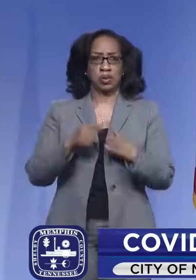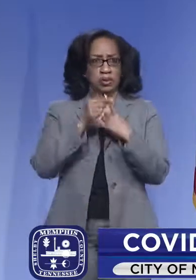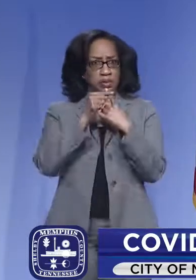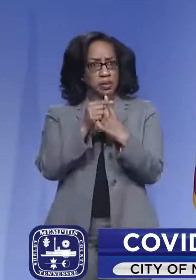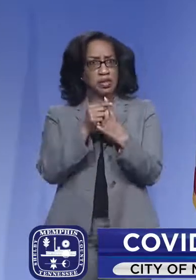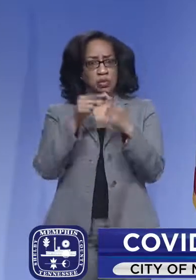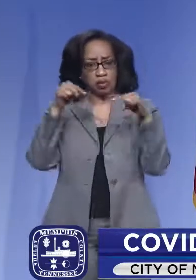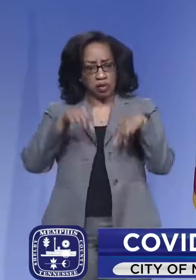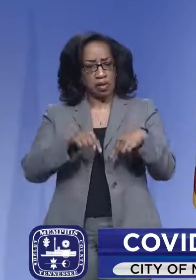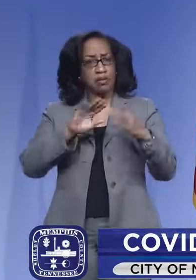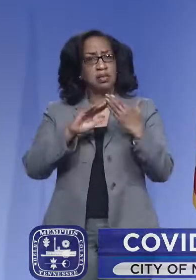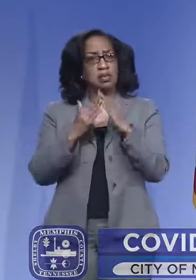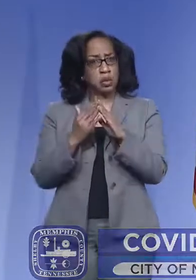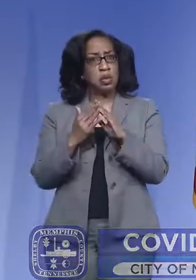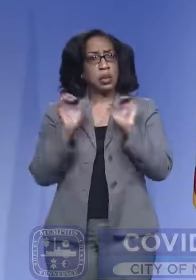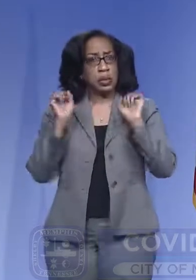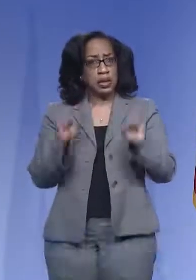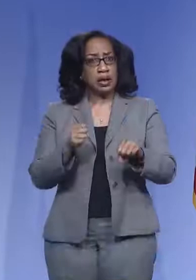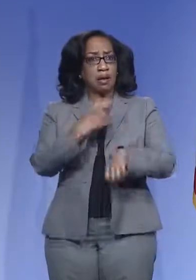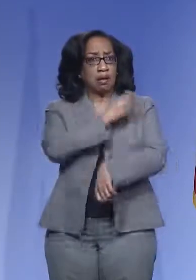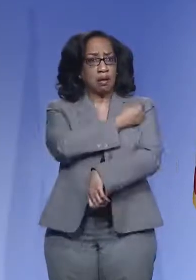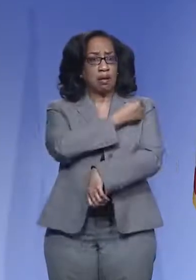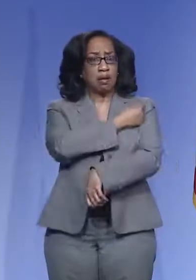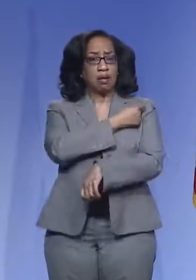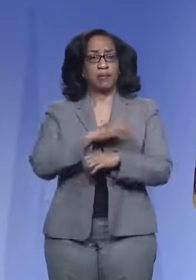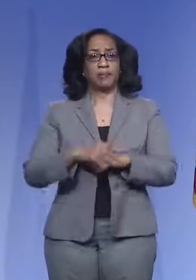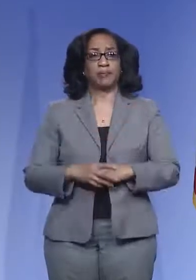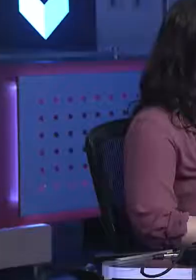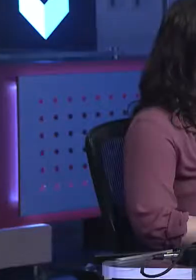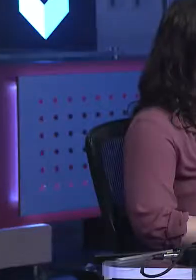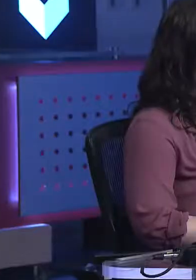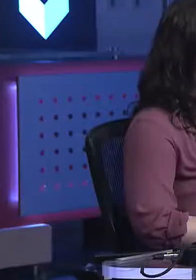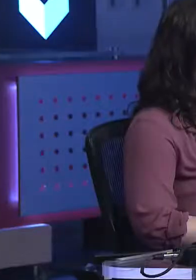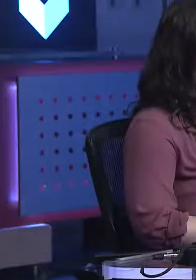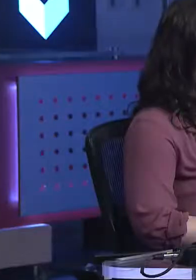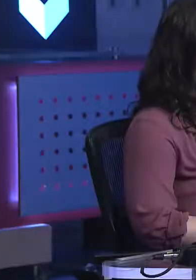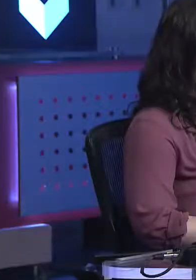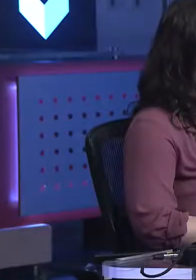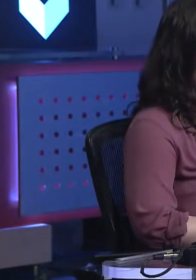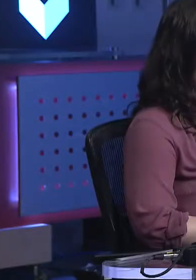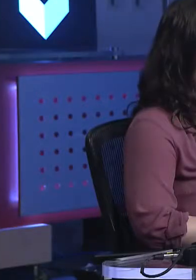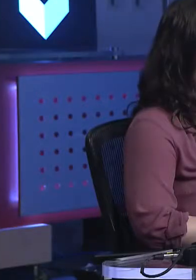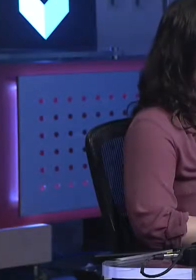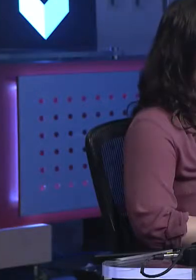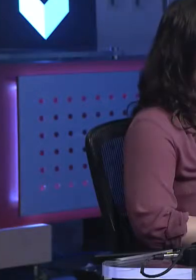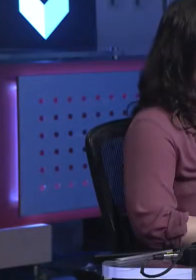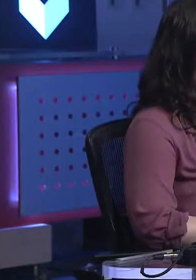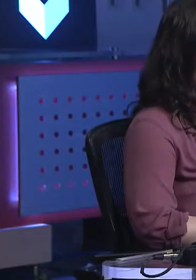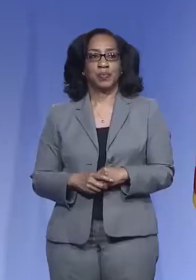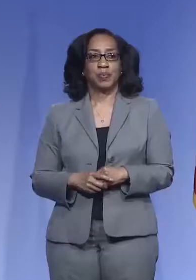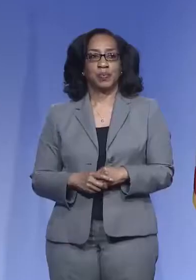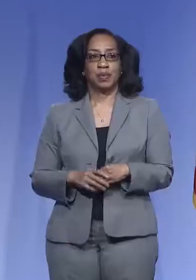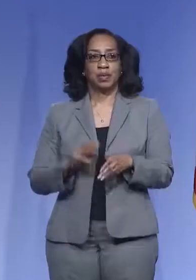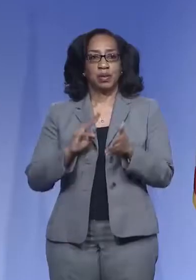have in this community over the remaining 3 or 4 weeks. Greg Akers, Memphis Business Journal.